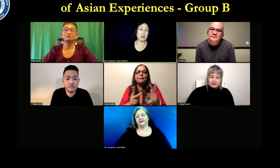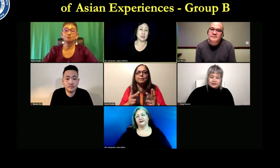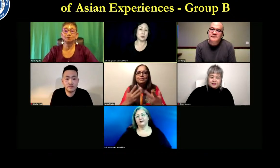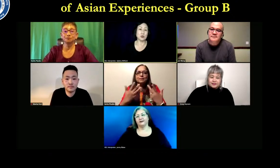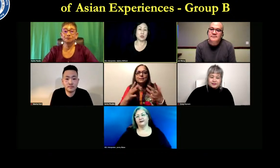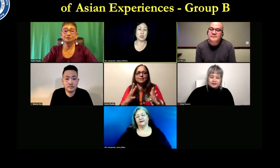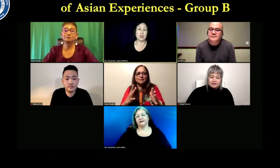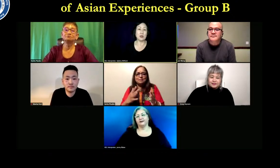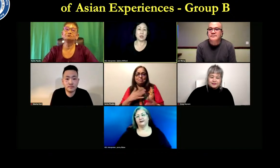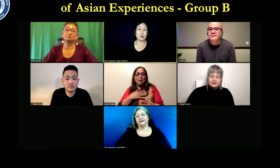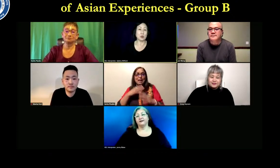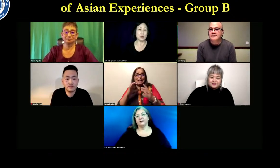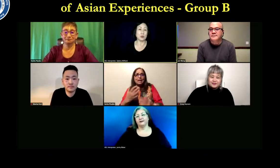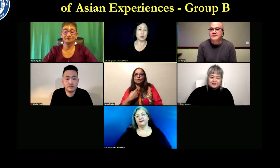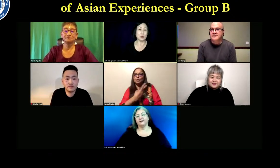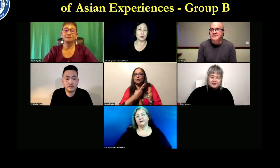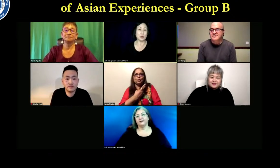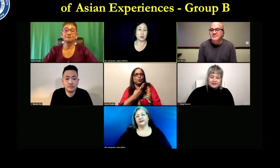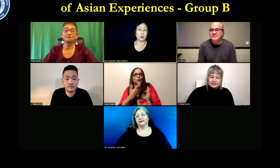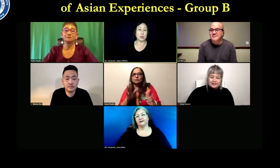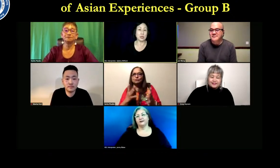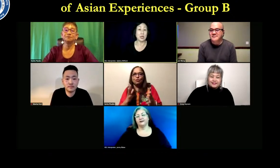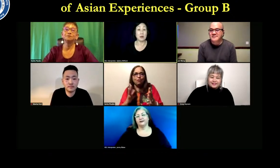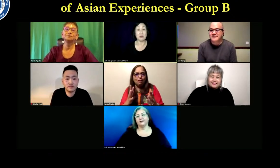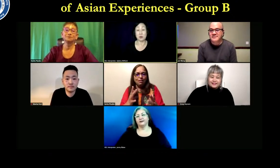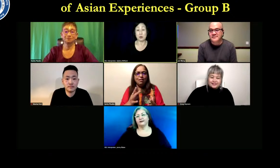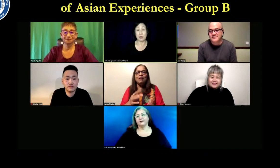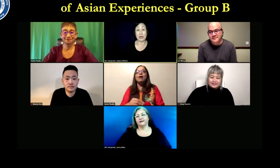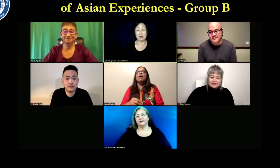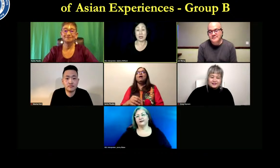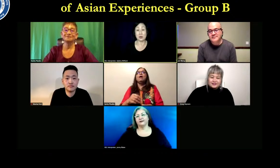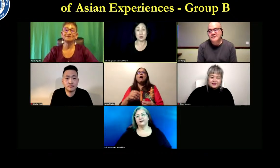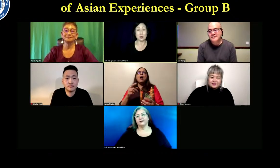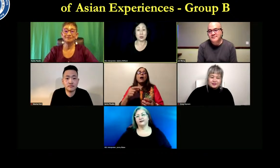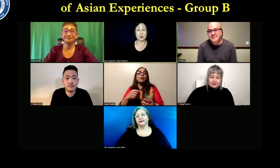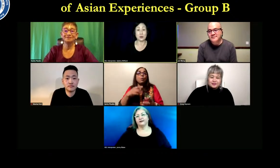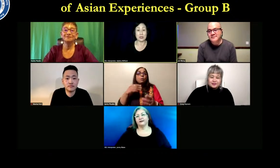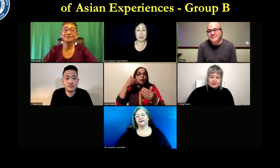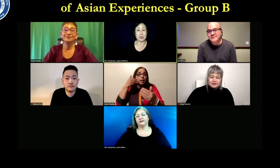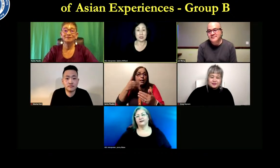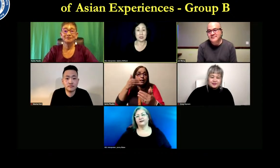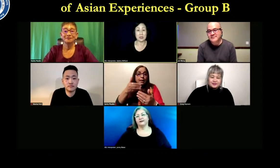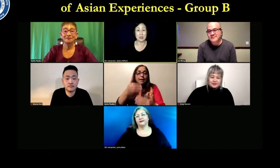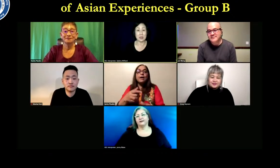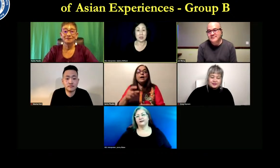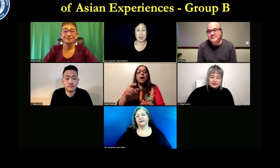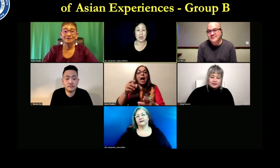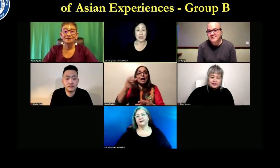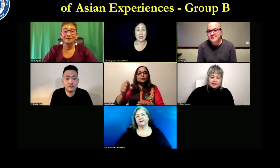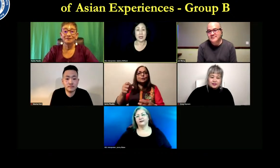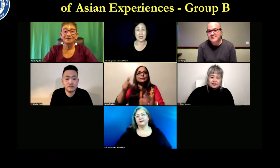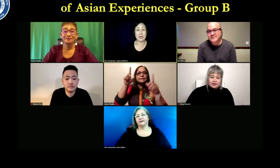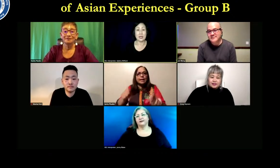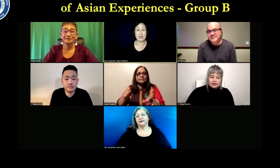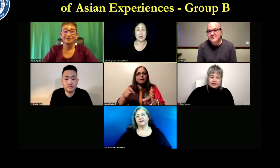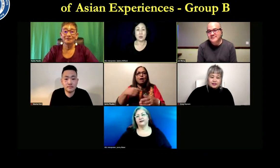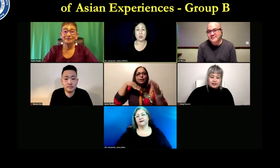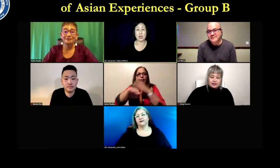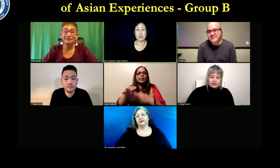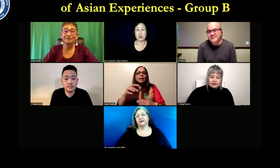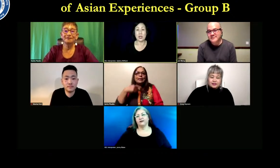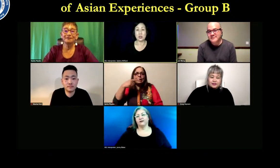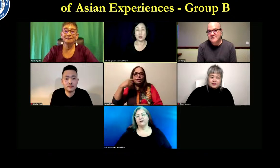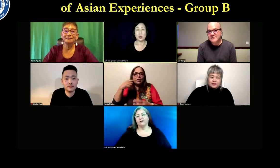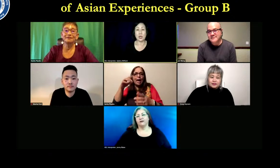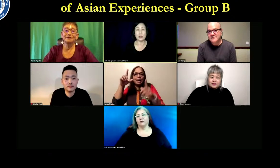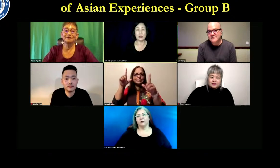do science, chemistry, and it was only 2 or 3 students. My class was only 2 of us. Then when